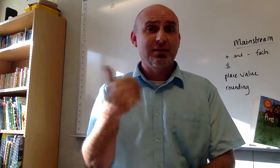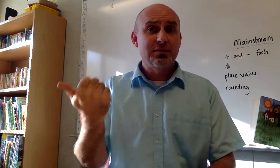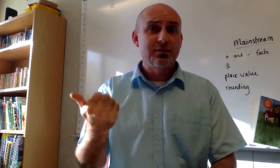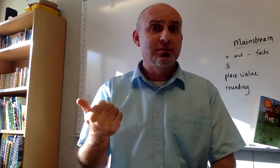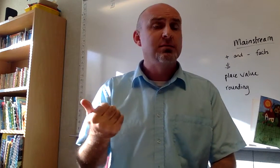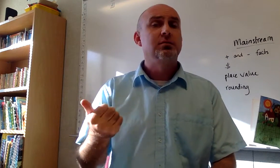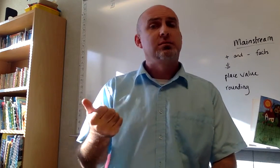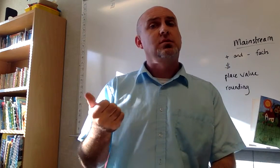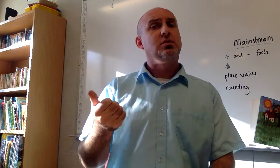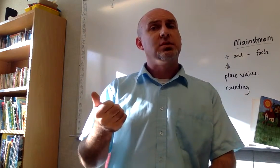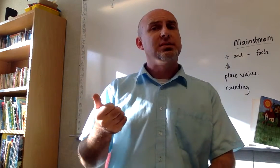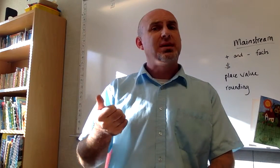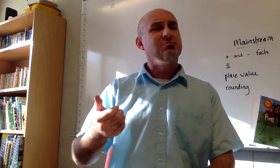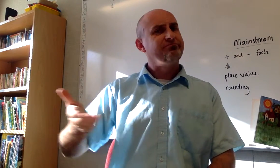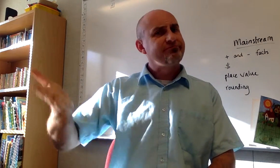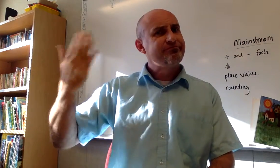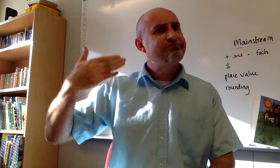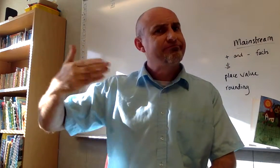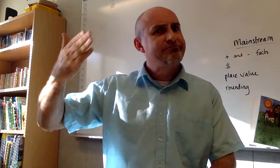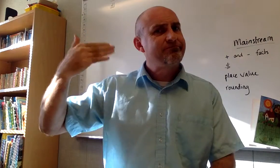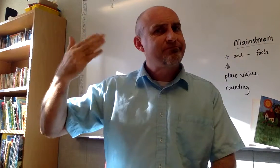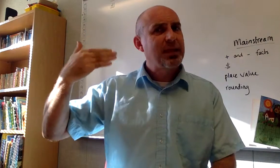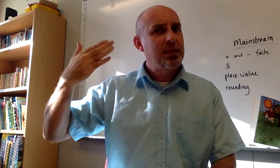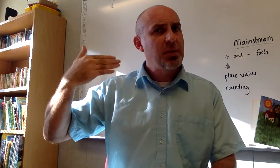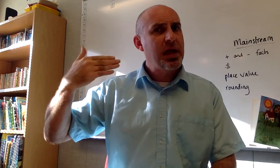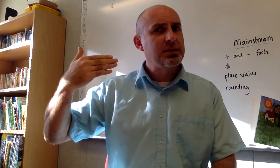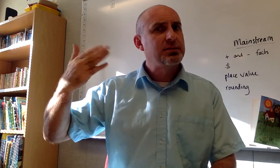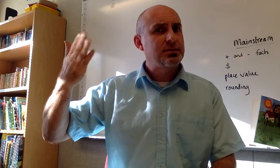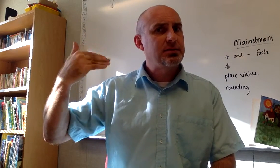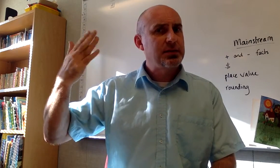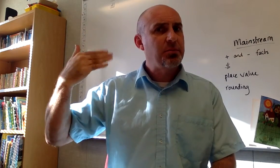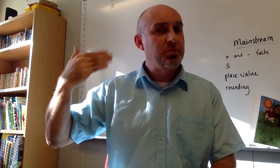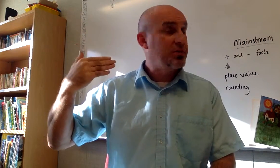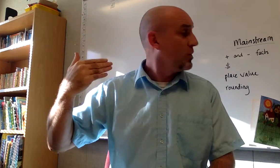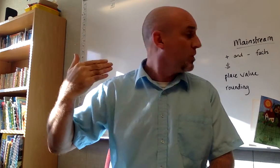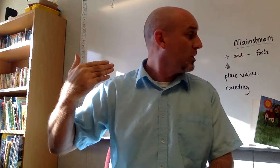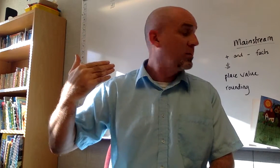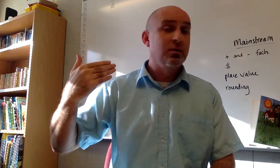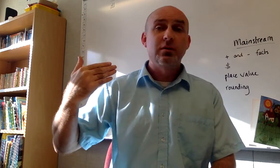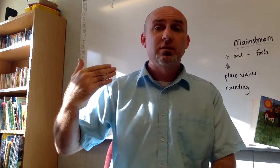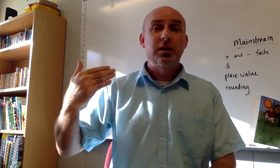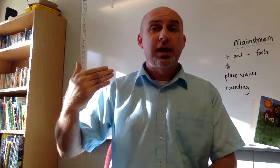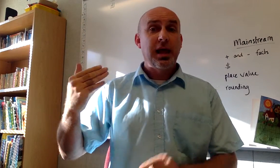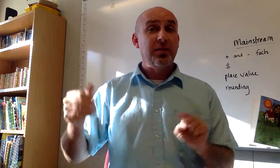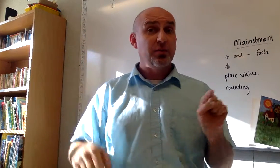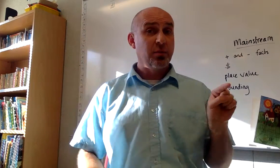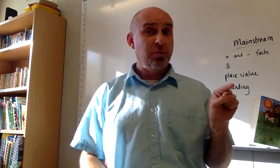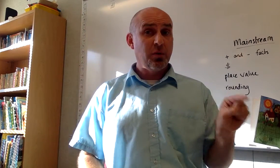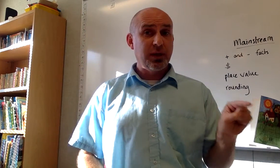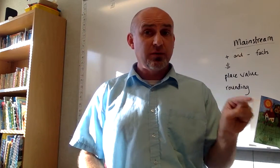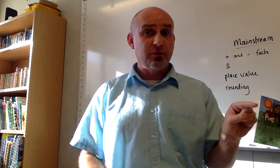else. So you're going to say, in the past, this happened before, and then you can point over